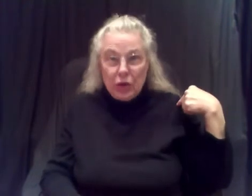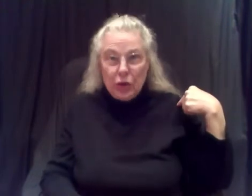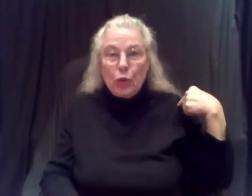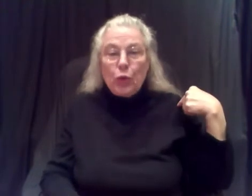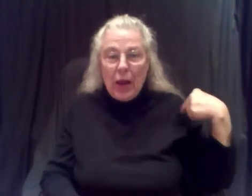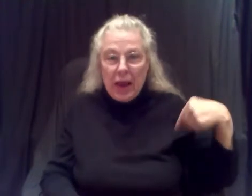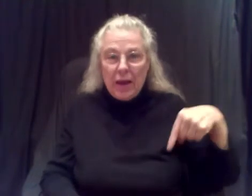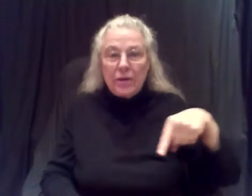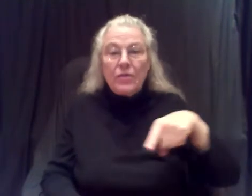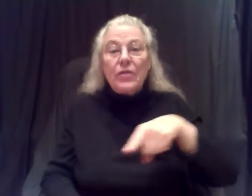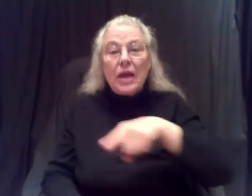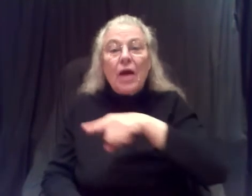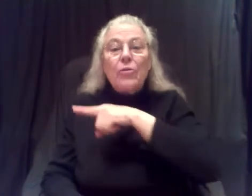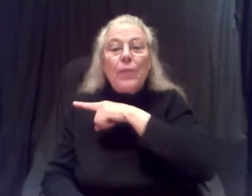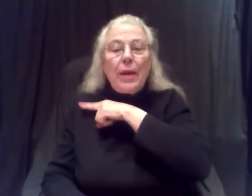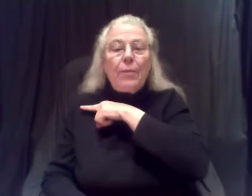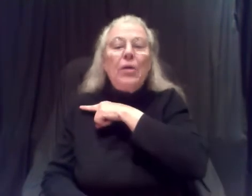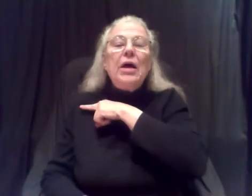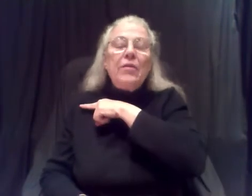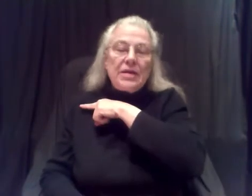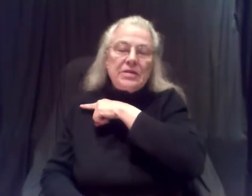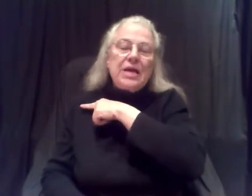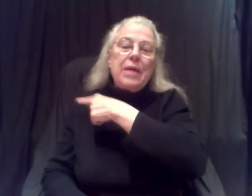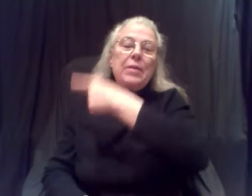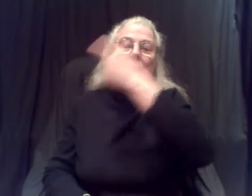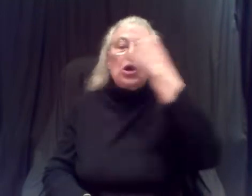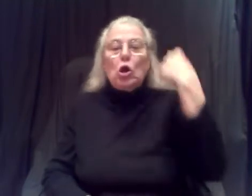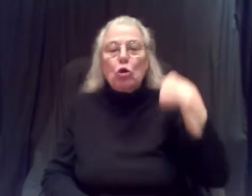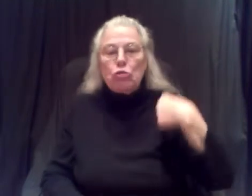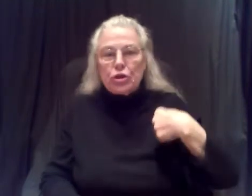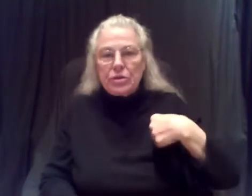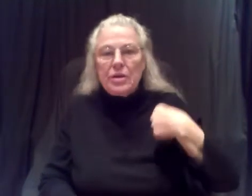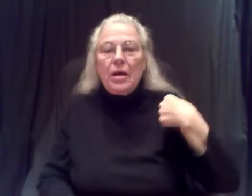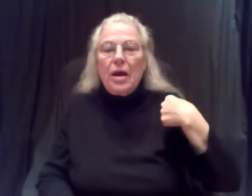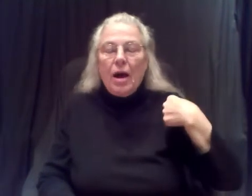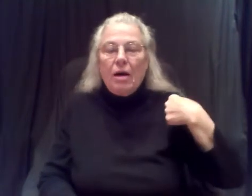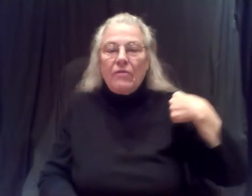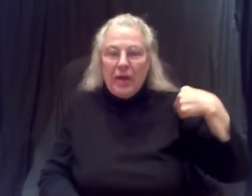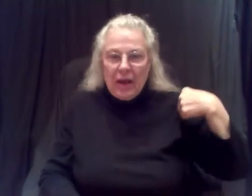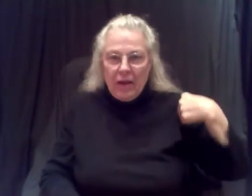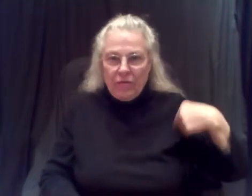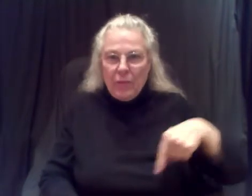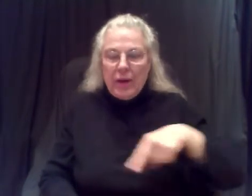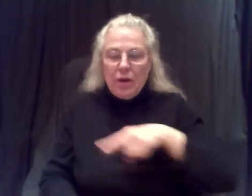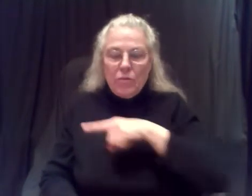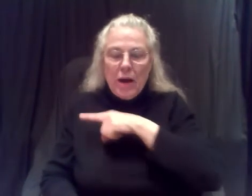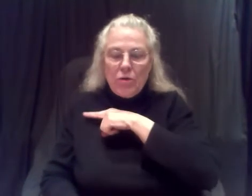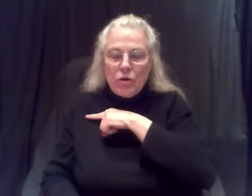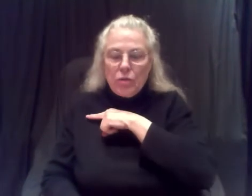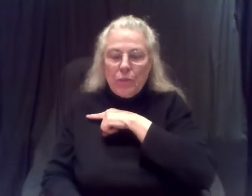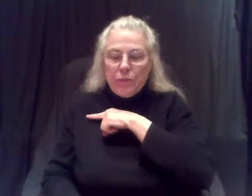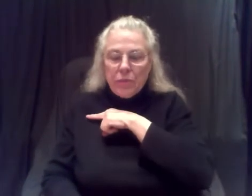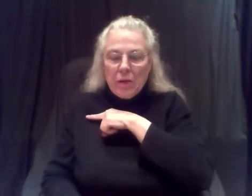you and the other people, that same inclusion of everybody around you.